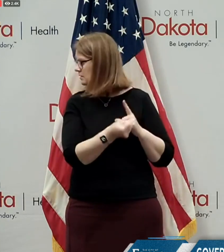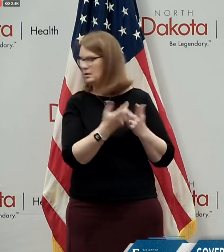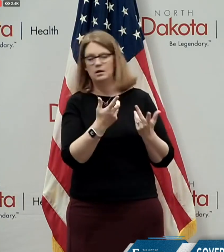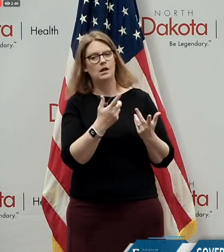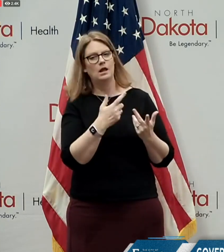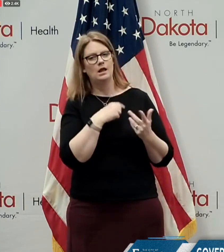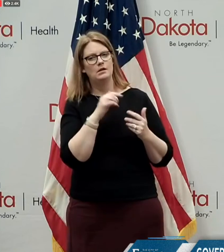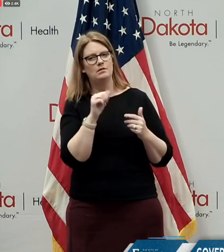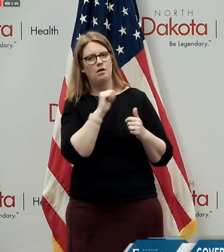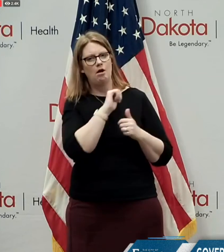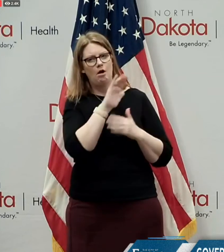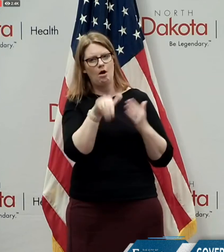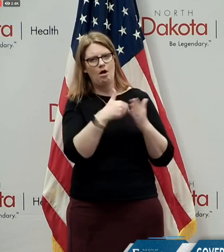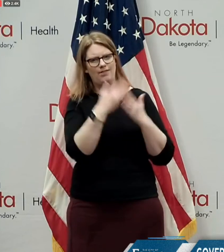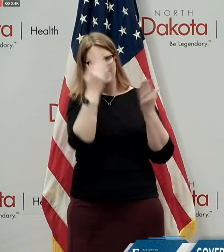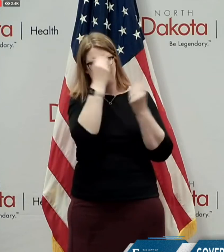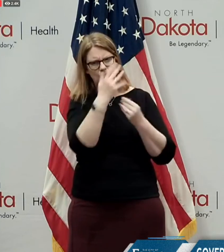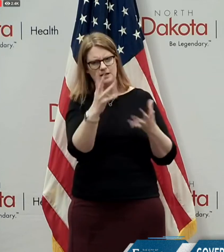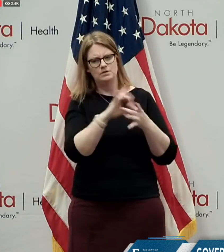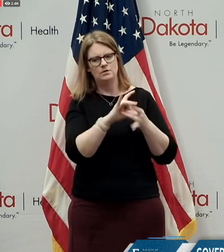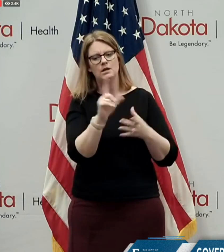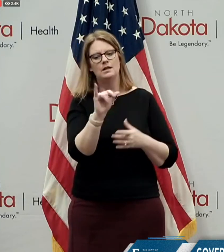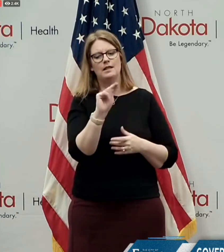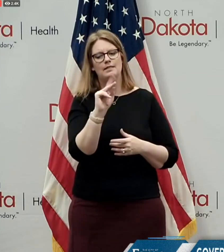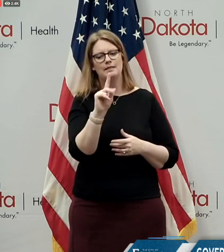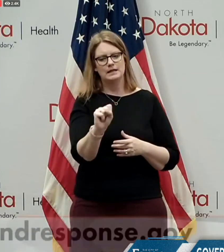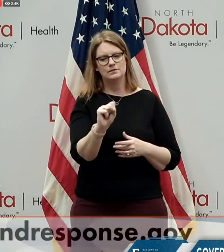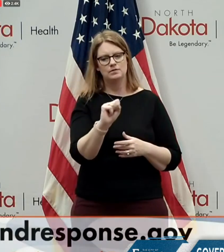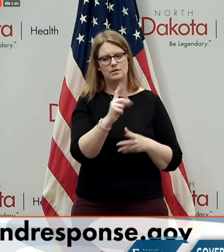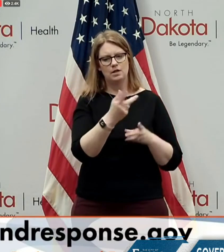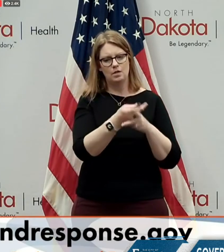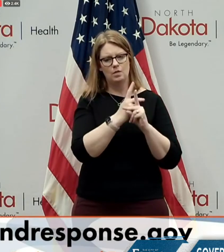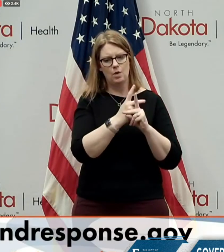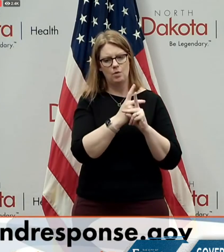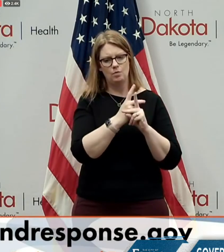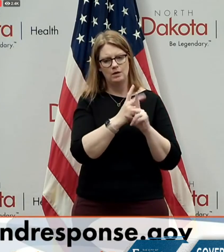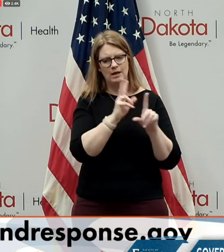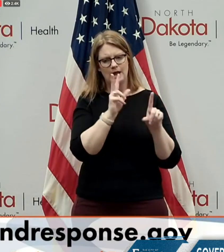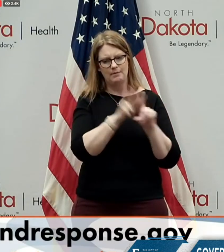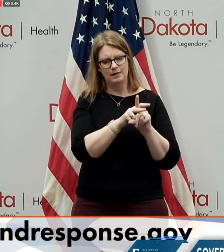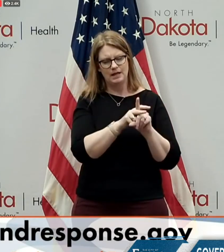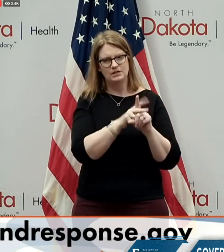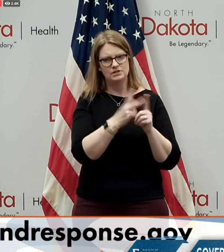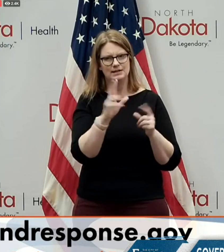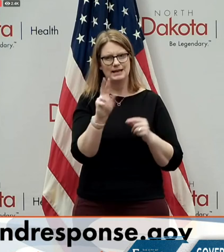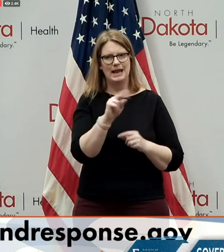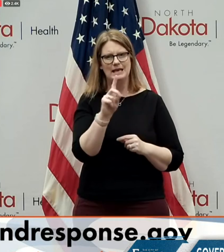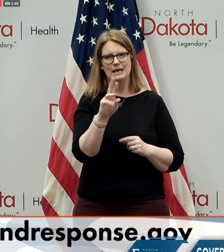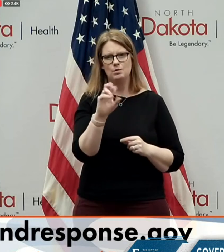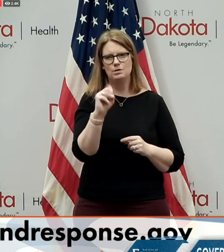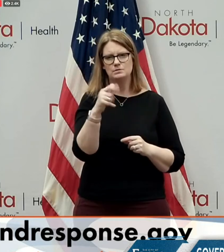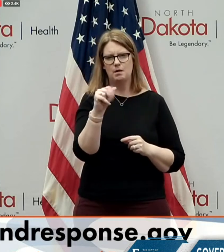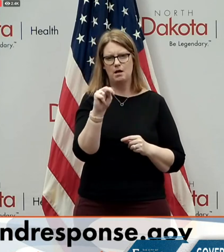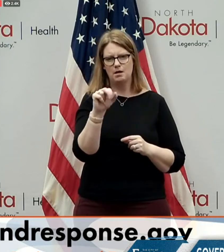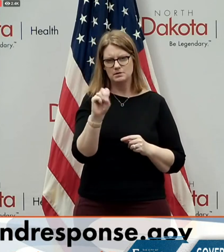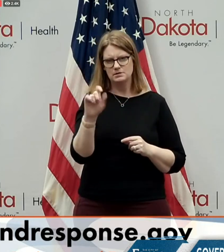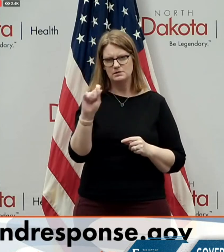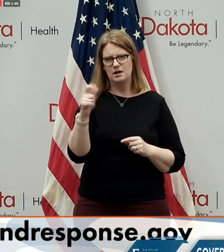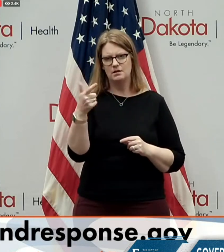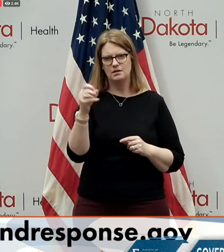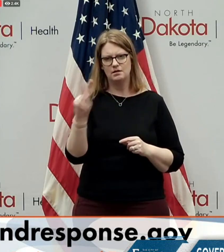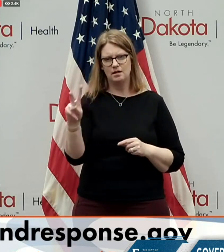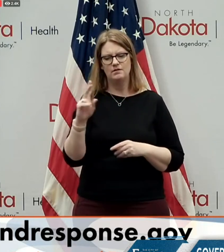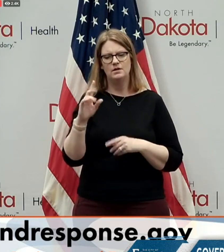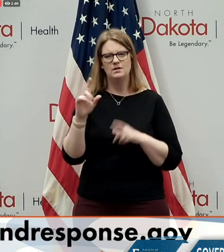related to this and links to the loan application form as it currently stands and worksheets at ndresponse.gov under the Business